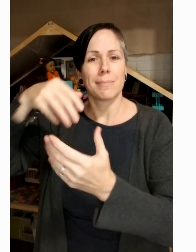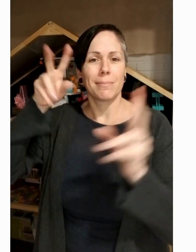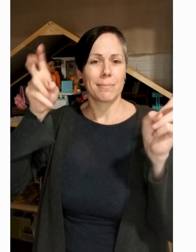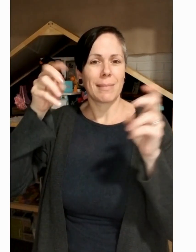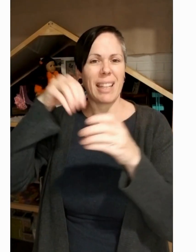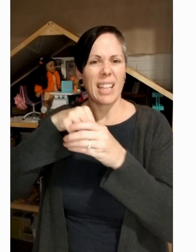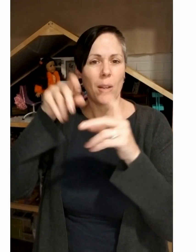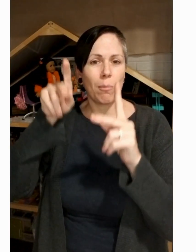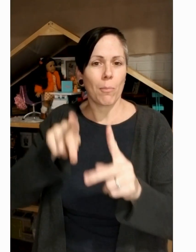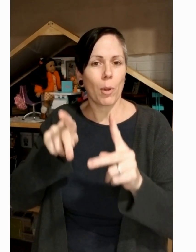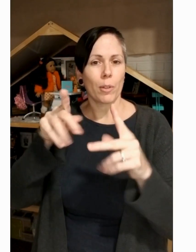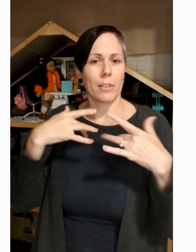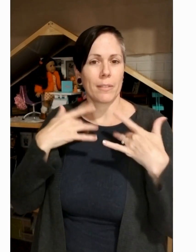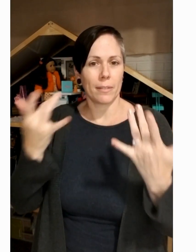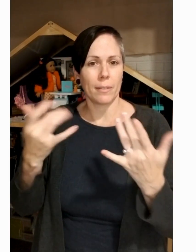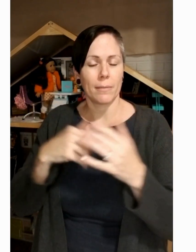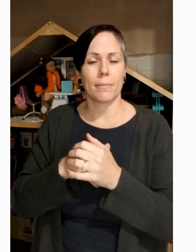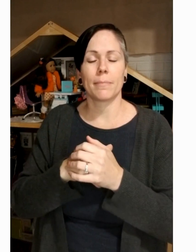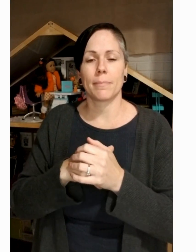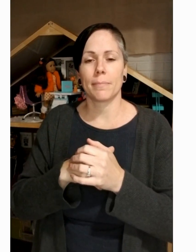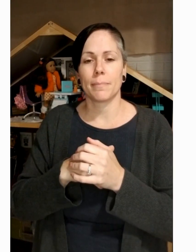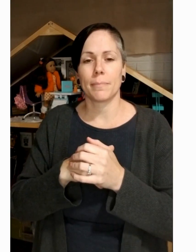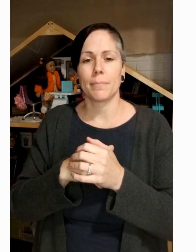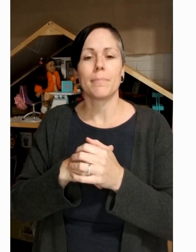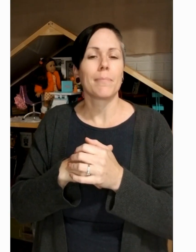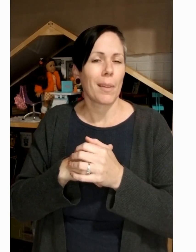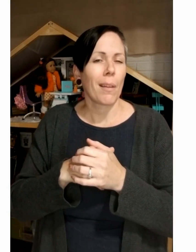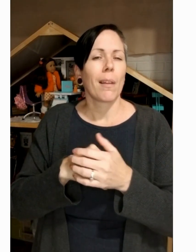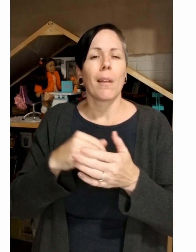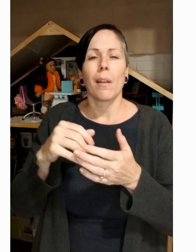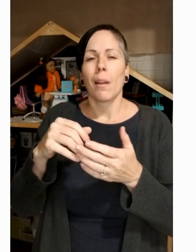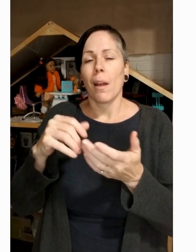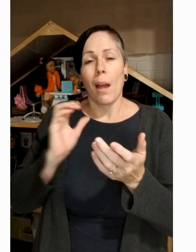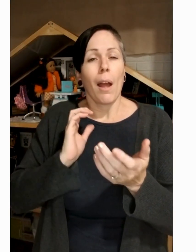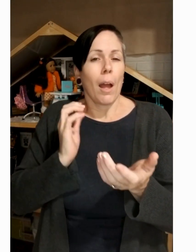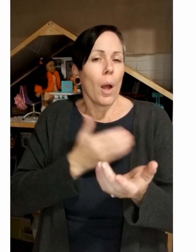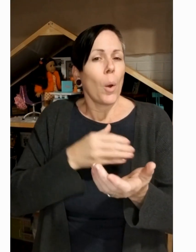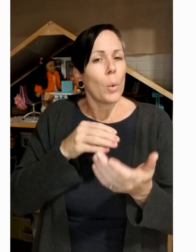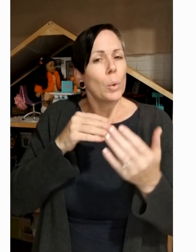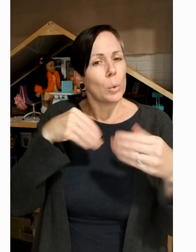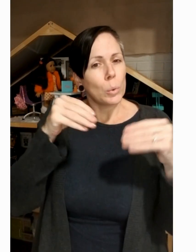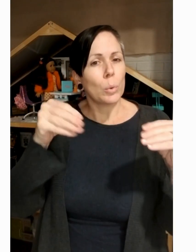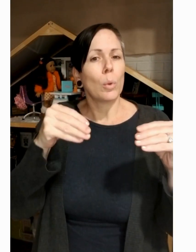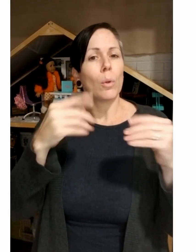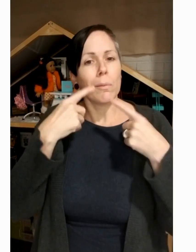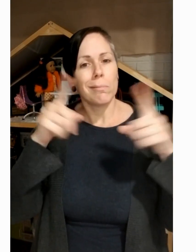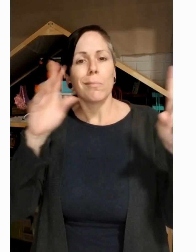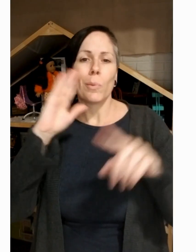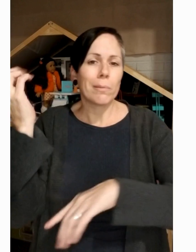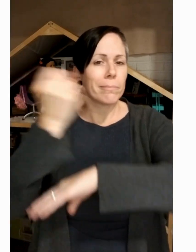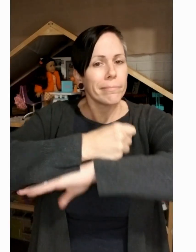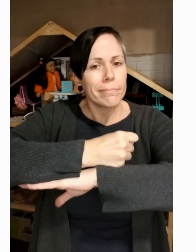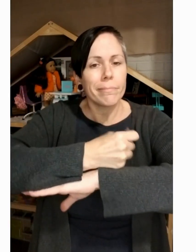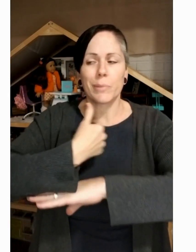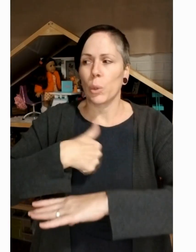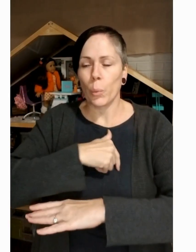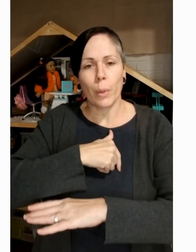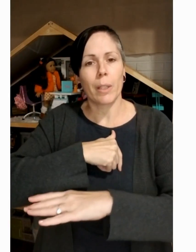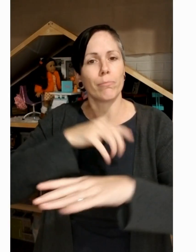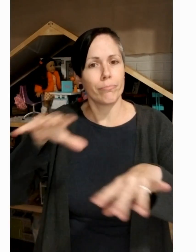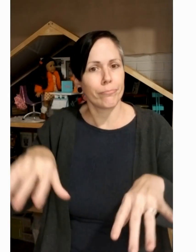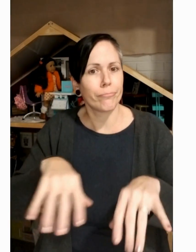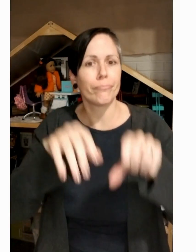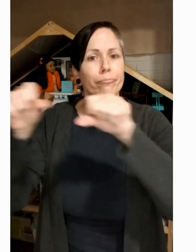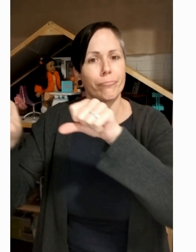closing, and we had organized a meetup, and so that was